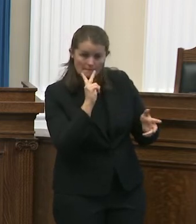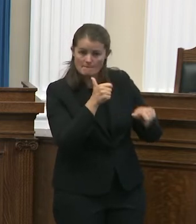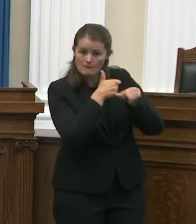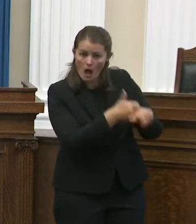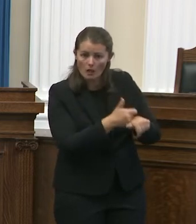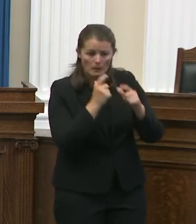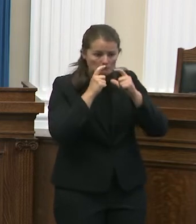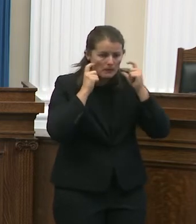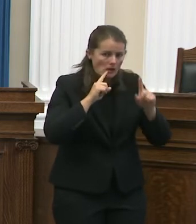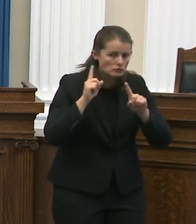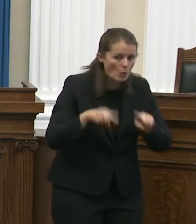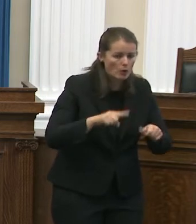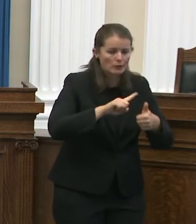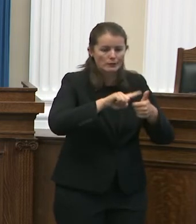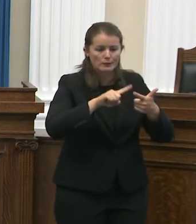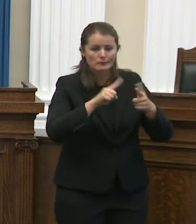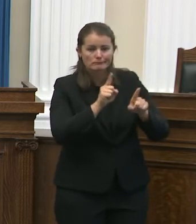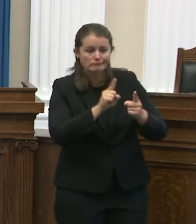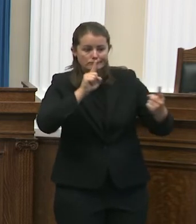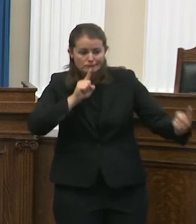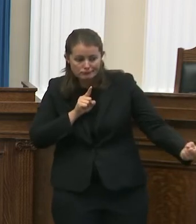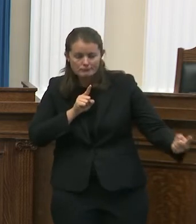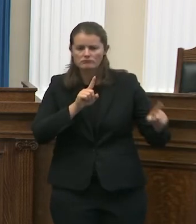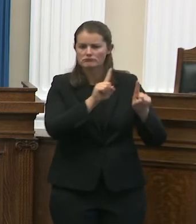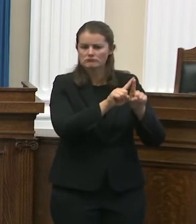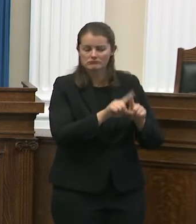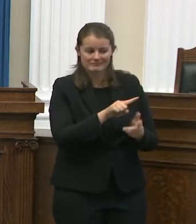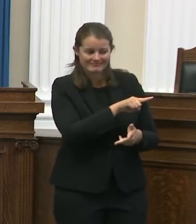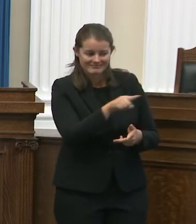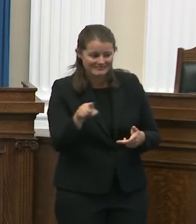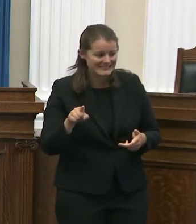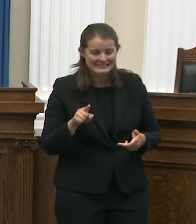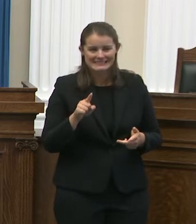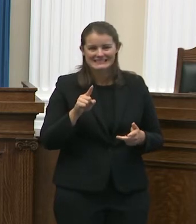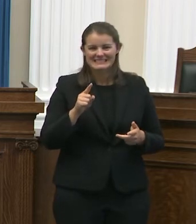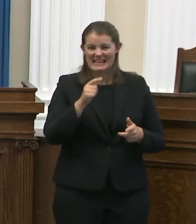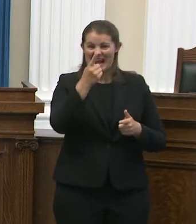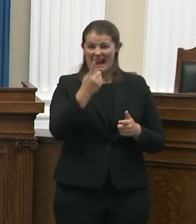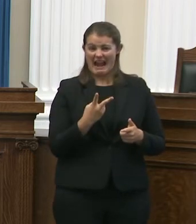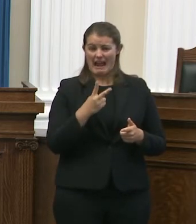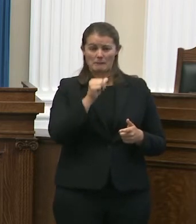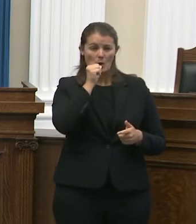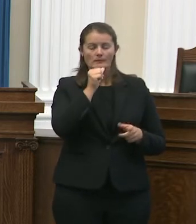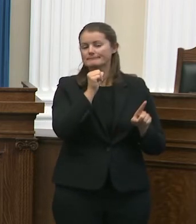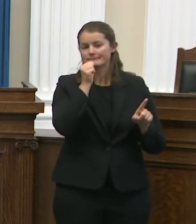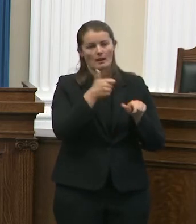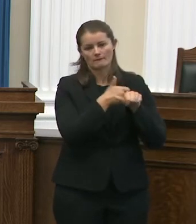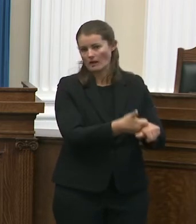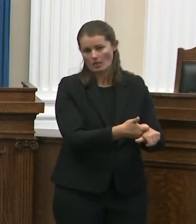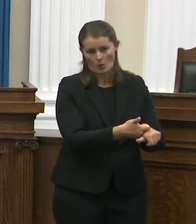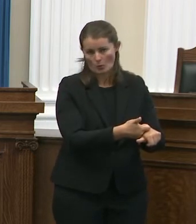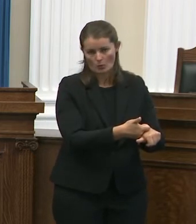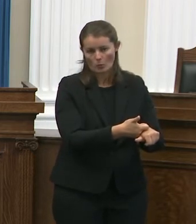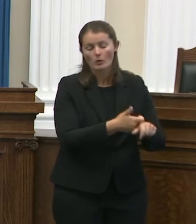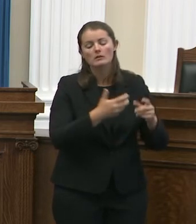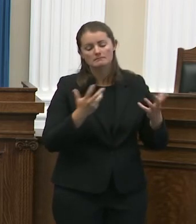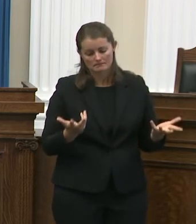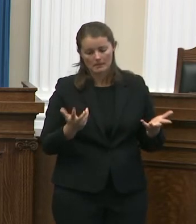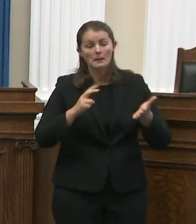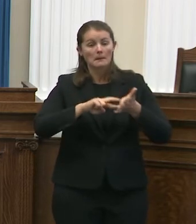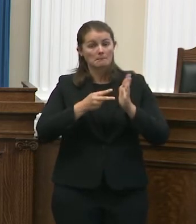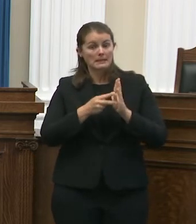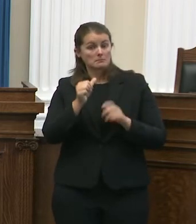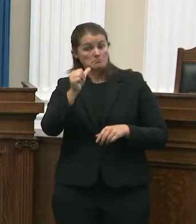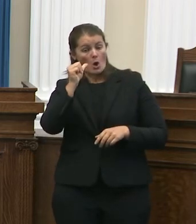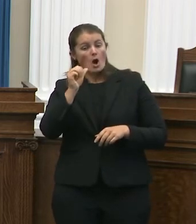are confirming the criteria that would designate a county in Nevada as a hotspot. Tomorrow, I will be releasing that criteria and